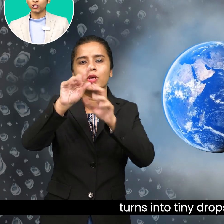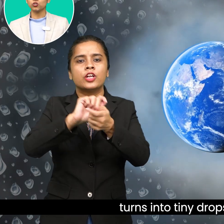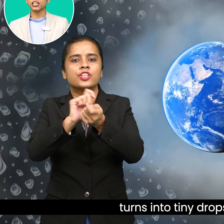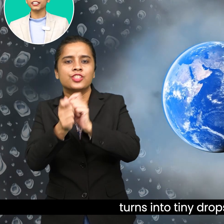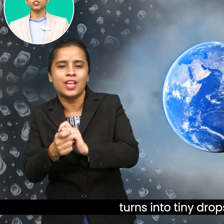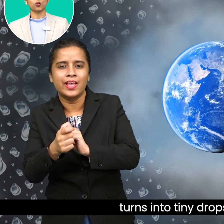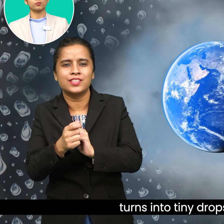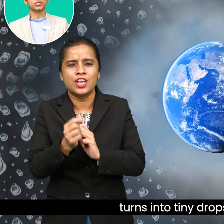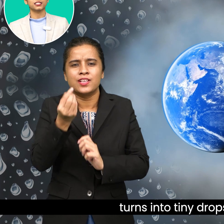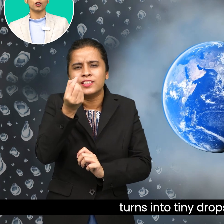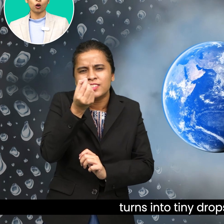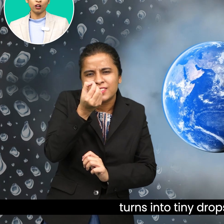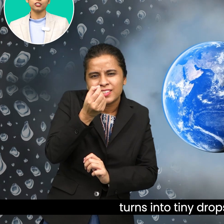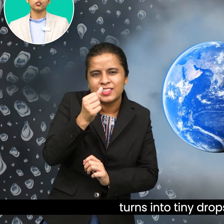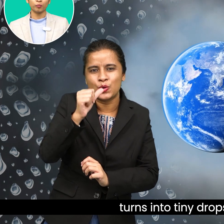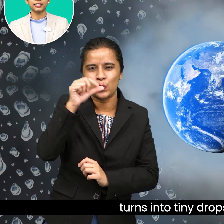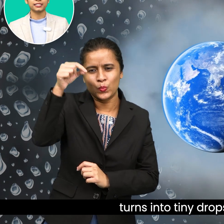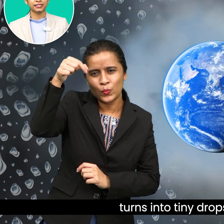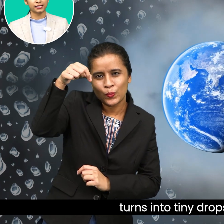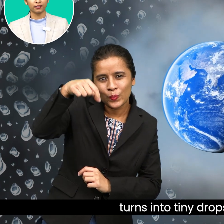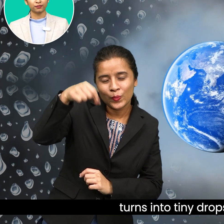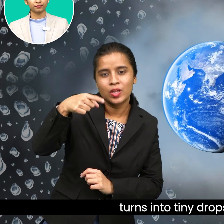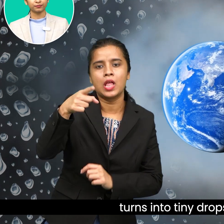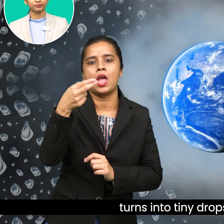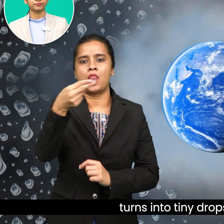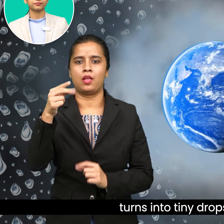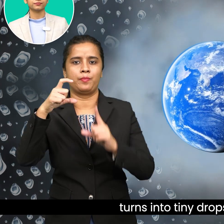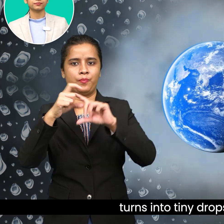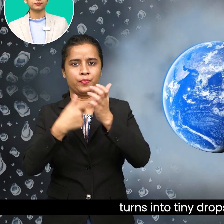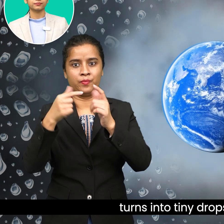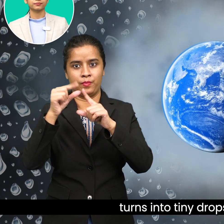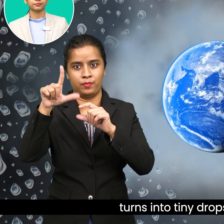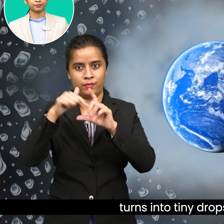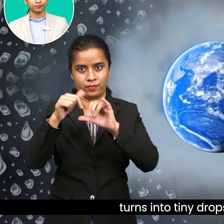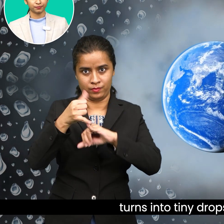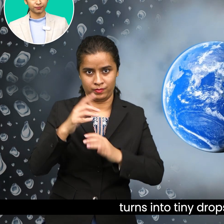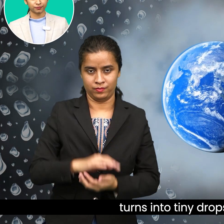turns into tiny drops called droplets.